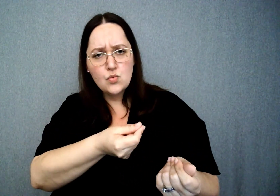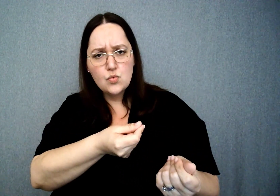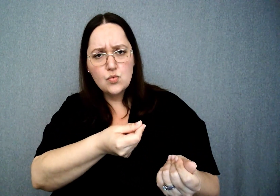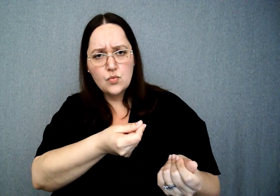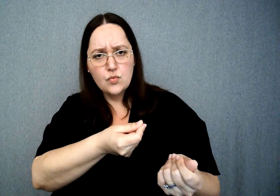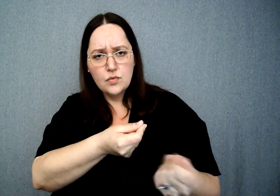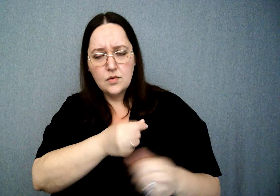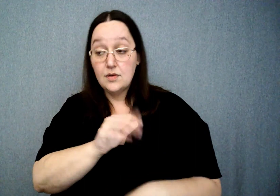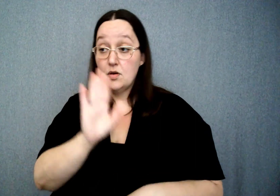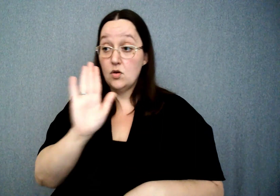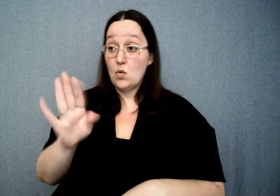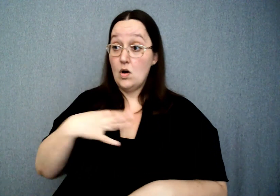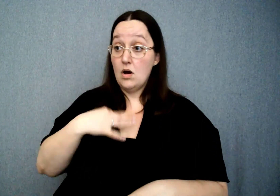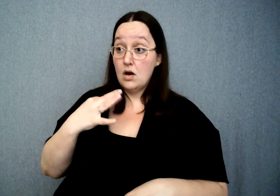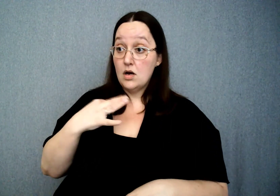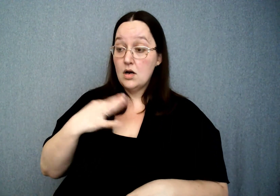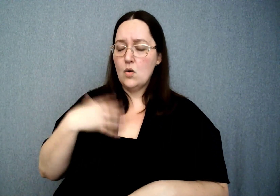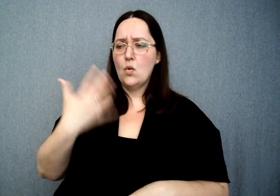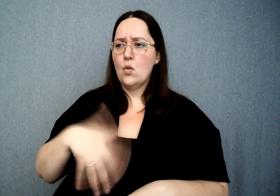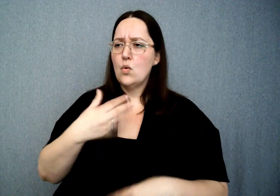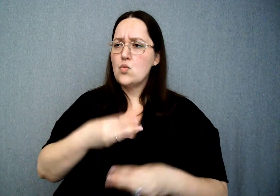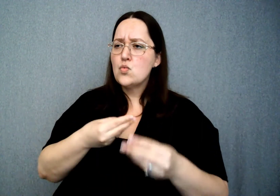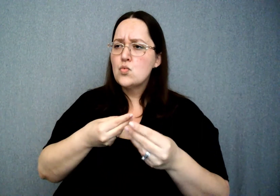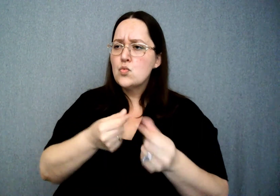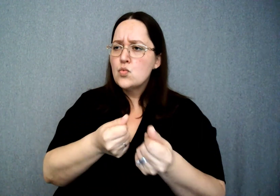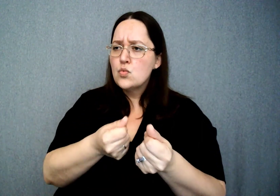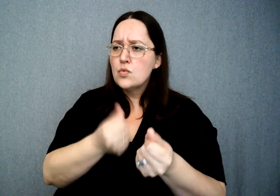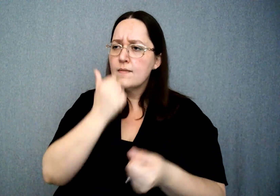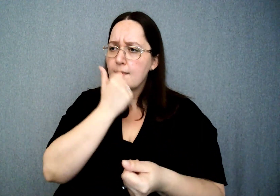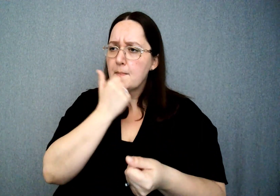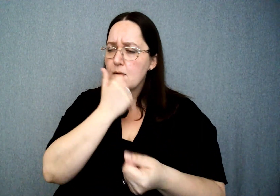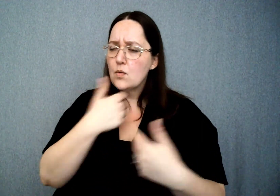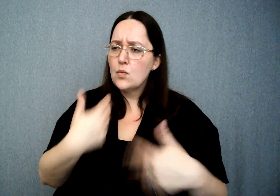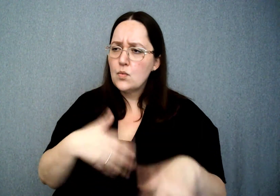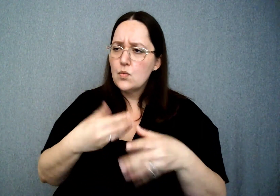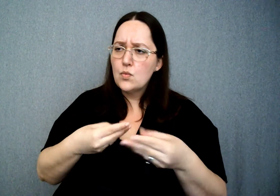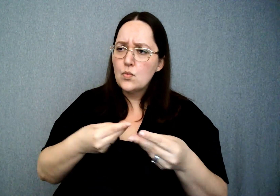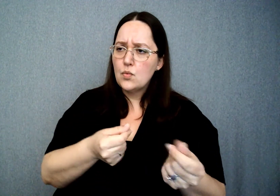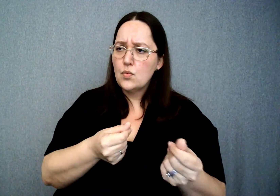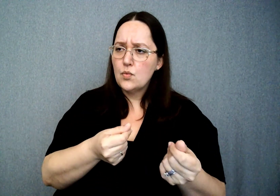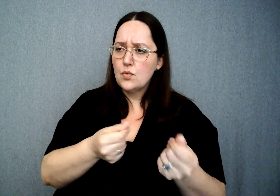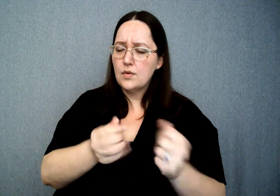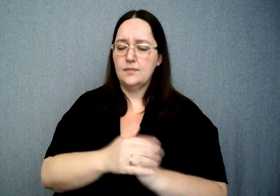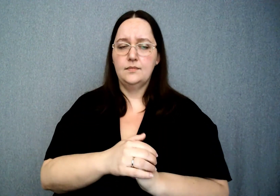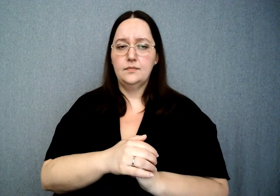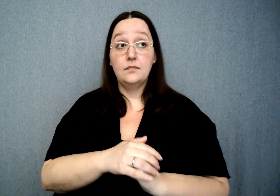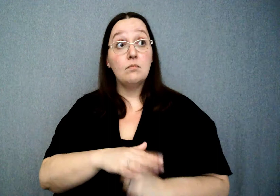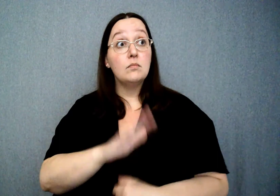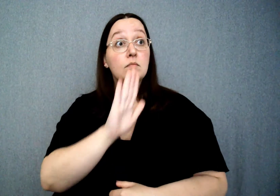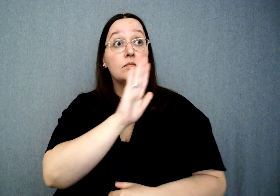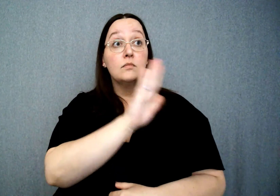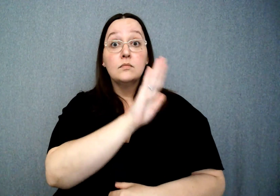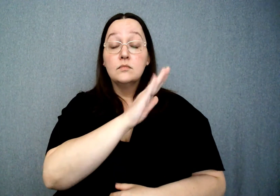smooth or fluent. Your shirt, whew, that is some smooth material. Smooth.